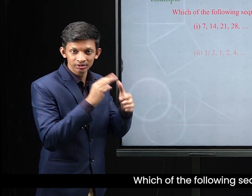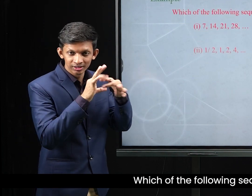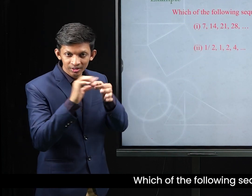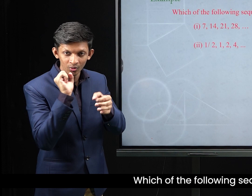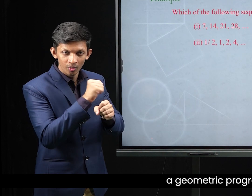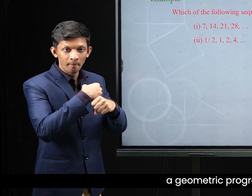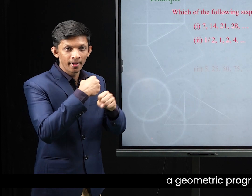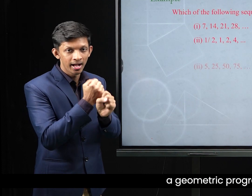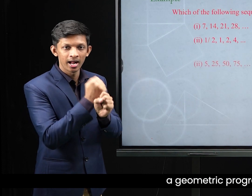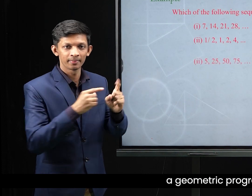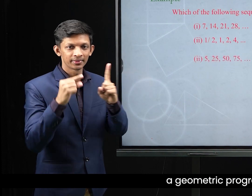sequences form a geometric progression?